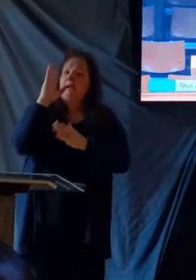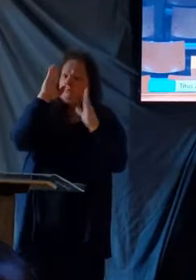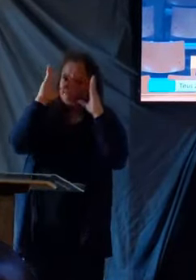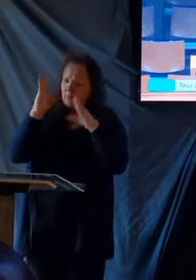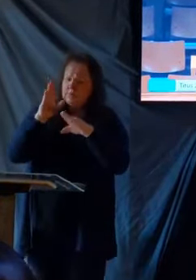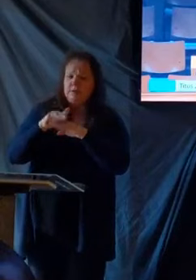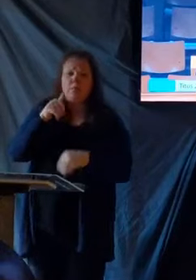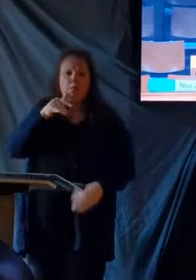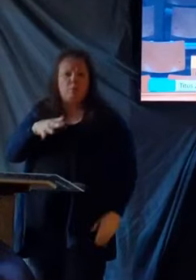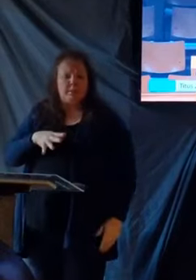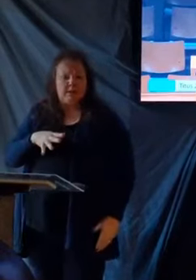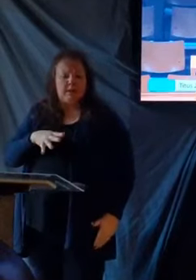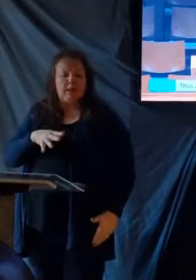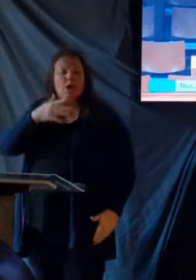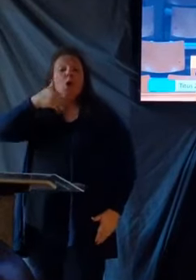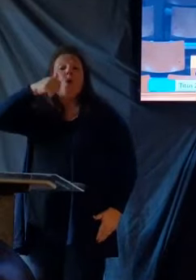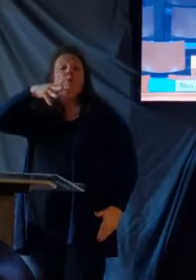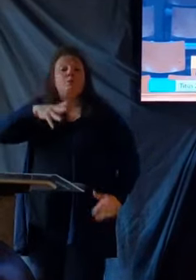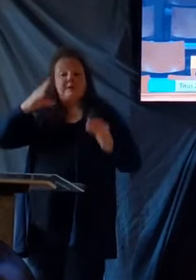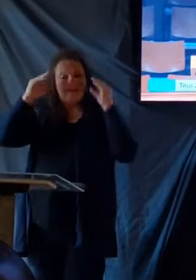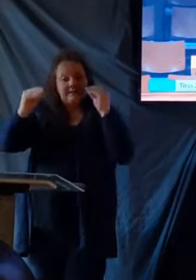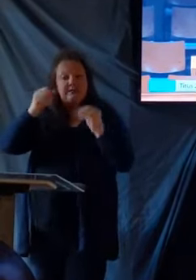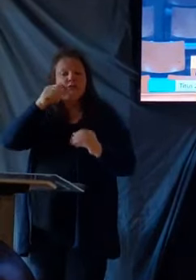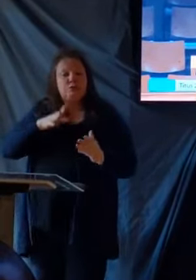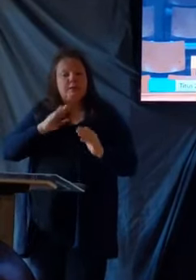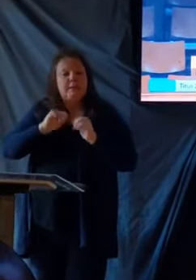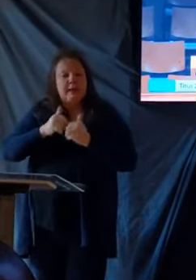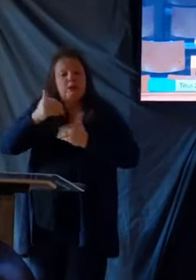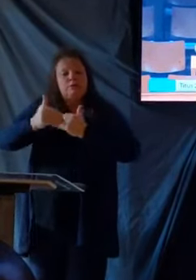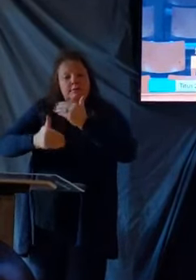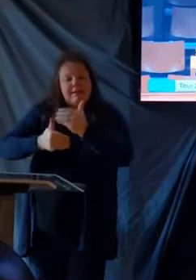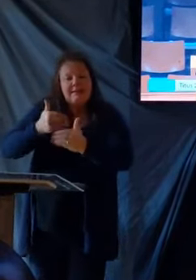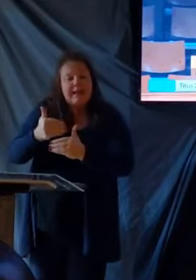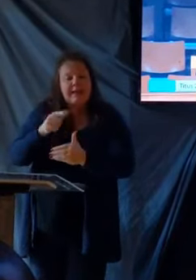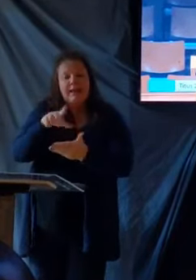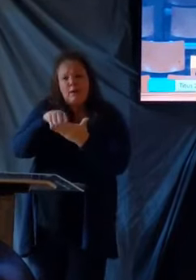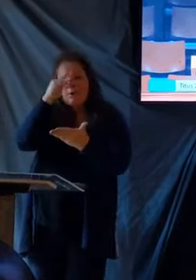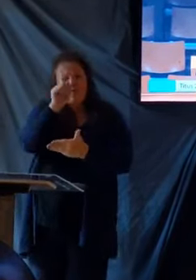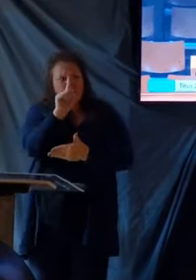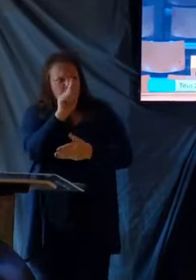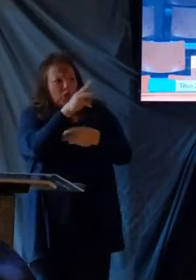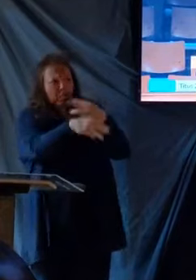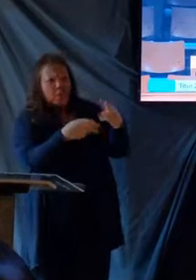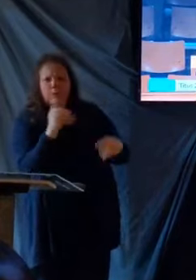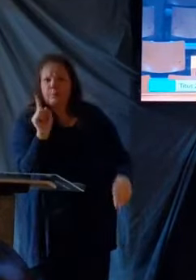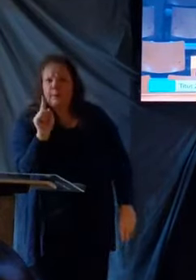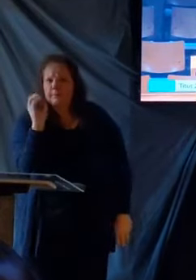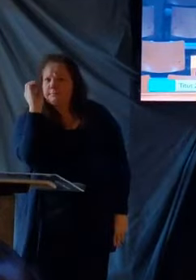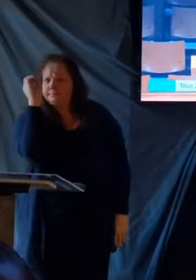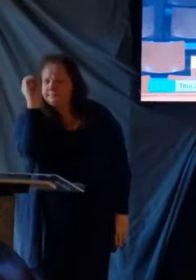women. And the older women ought to be teaching the younger women these qualities. They're not going to learn it in the world.